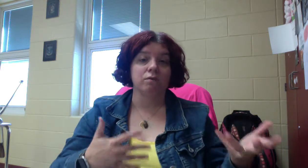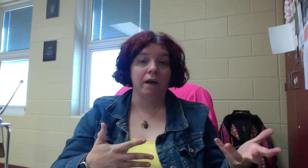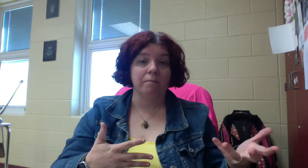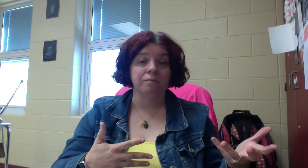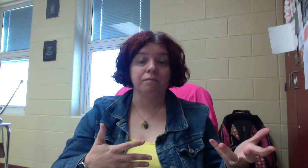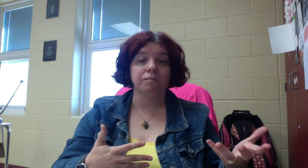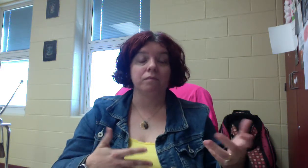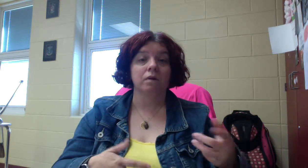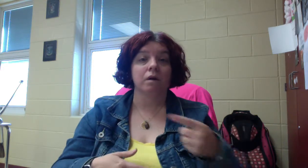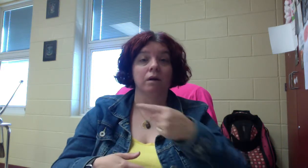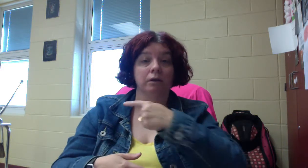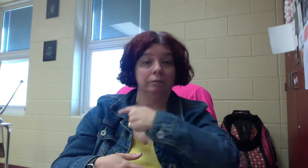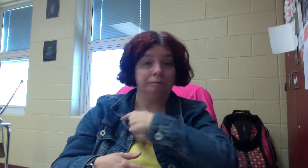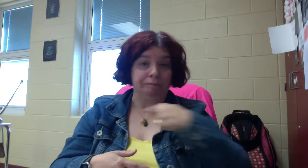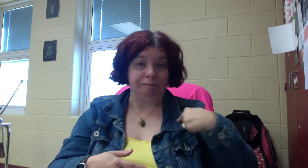them.